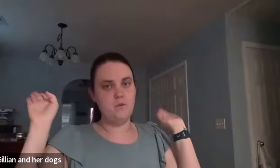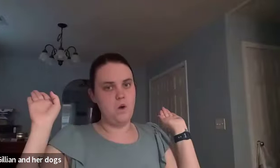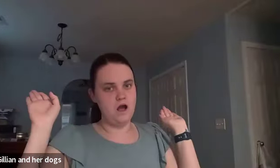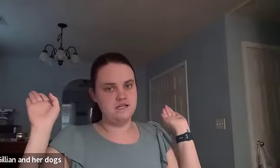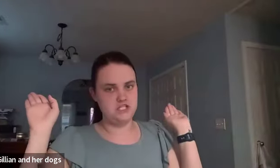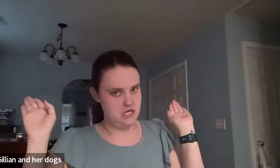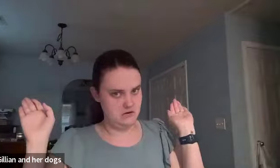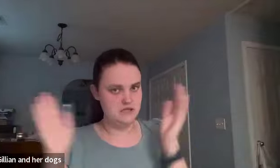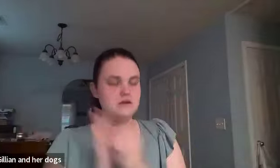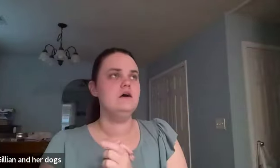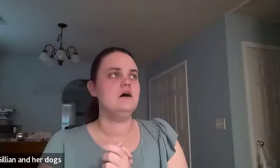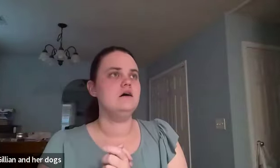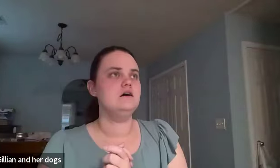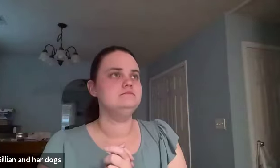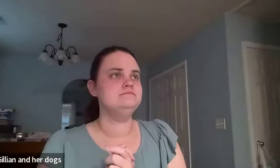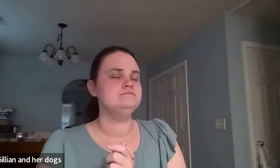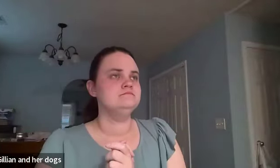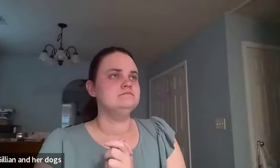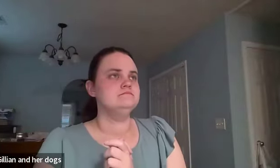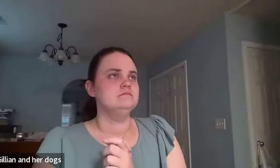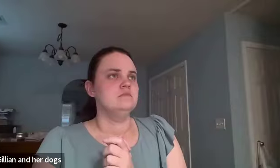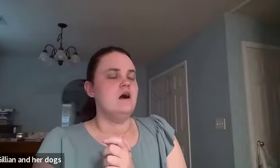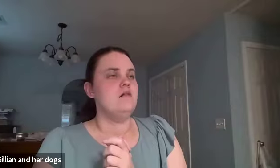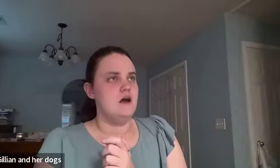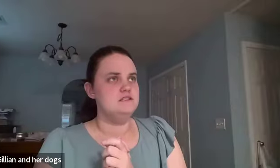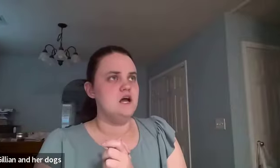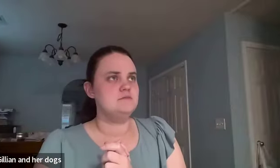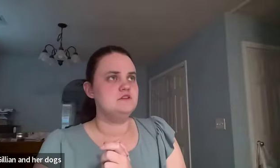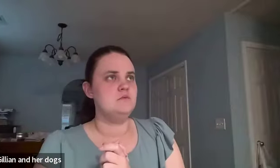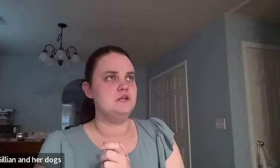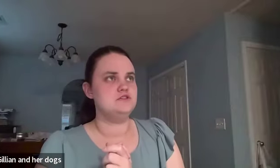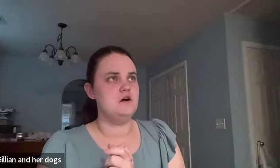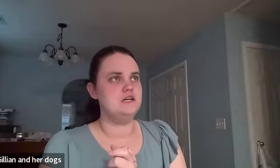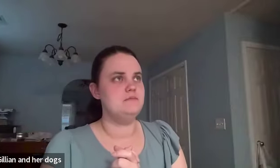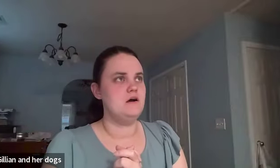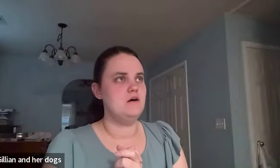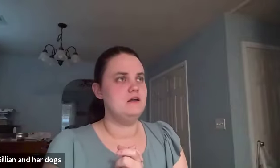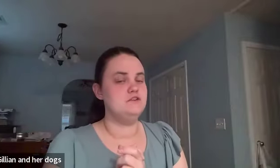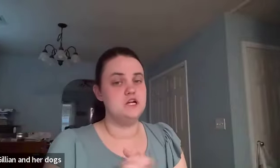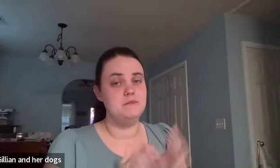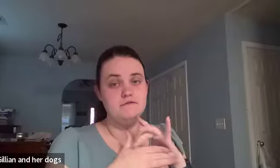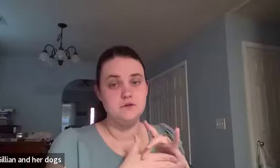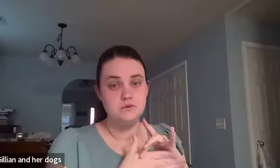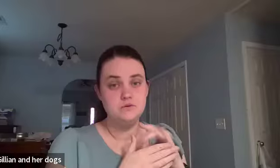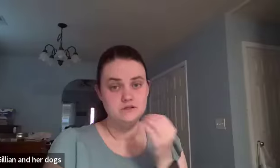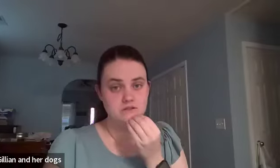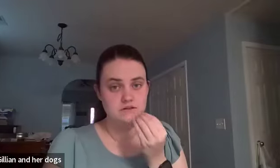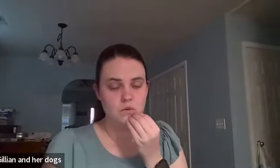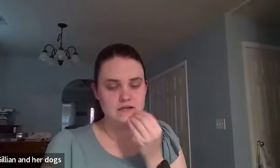very wide generic. Um, A lot of times when you're talking about, if you're talking about food wise,